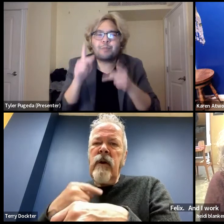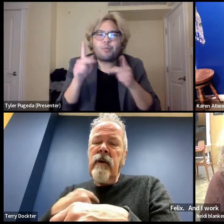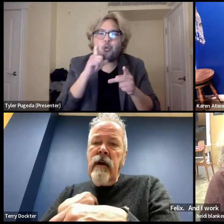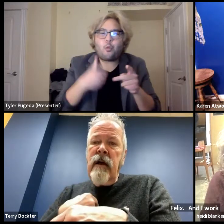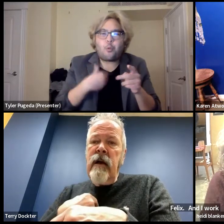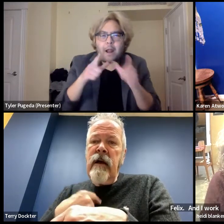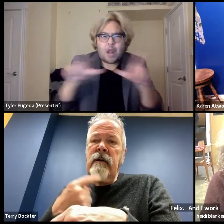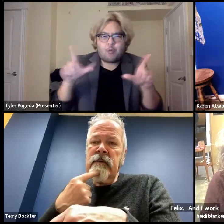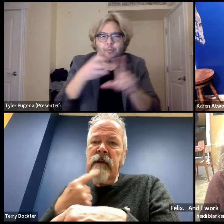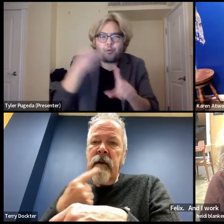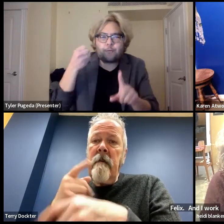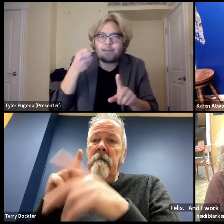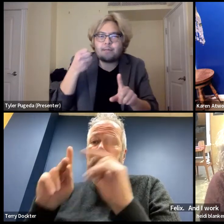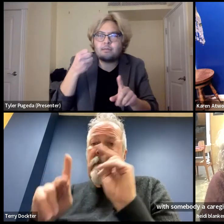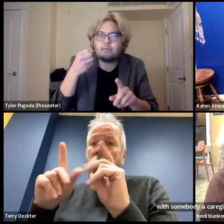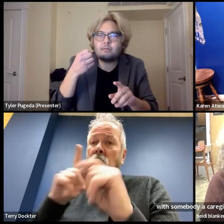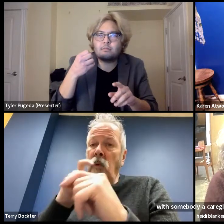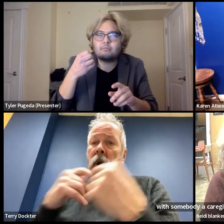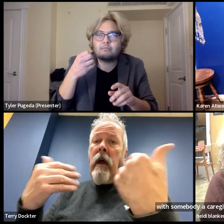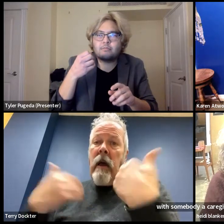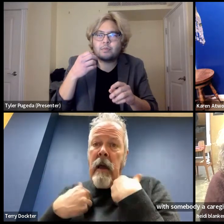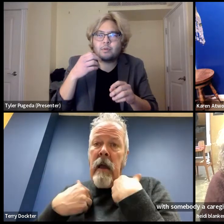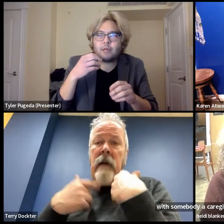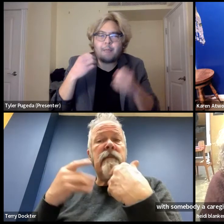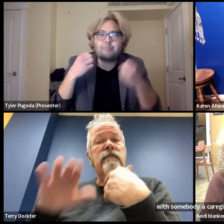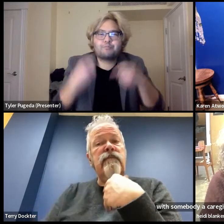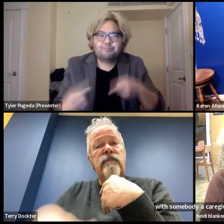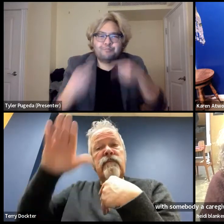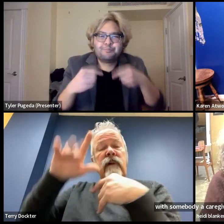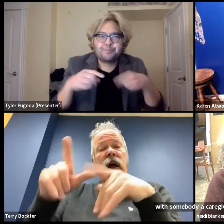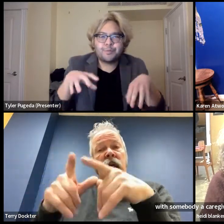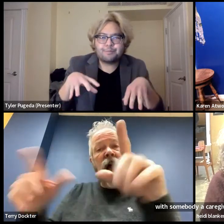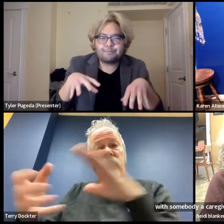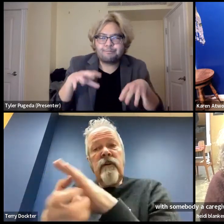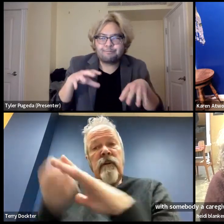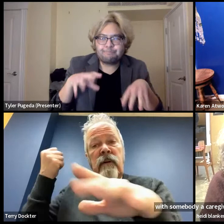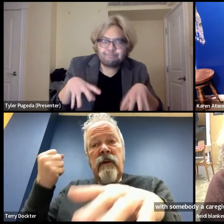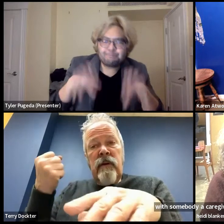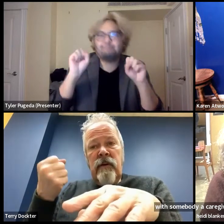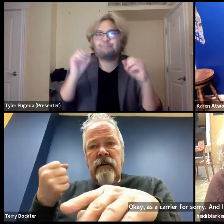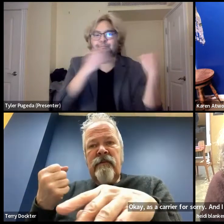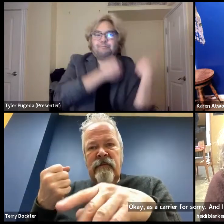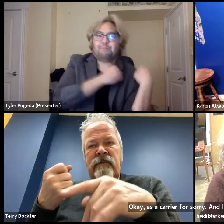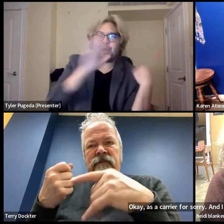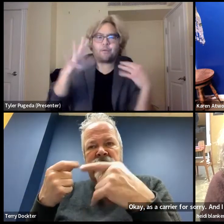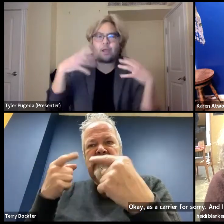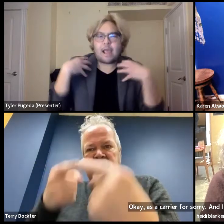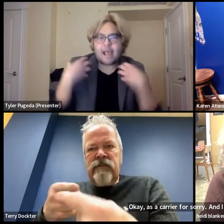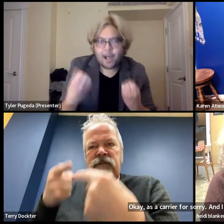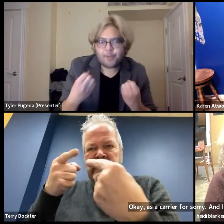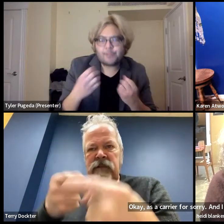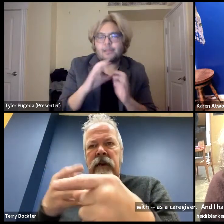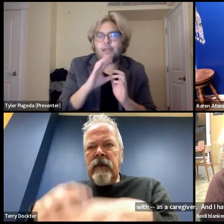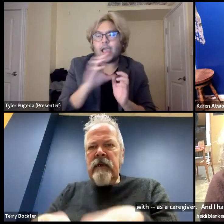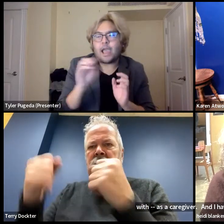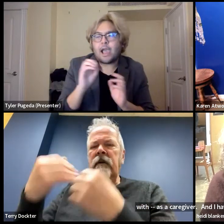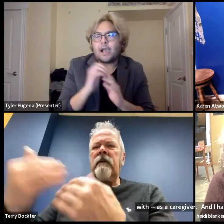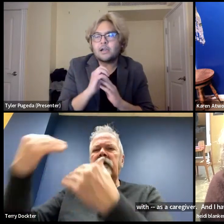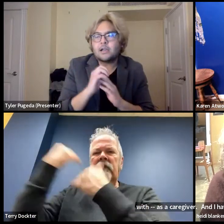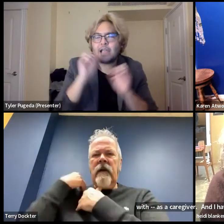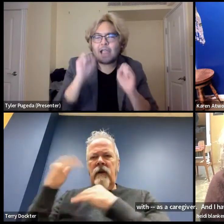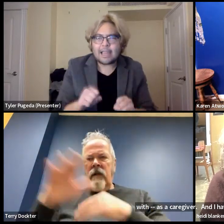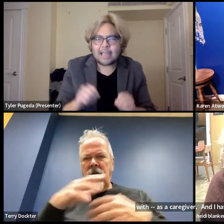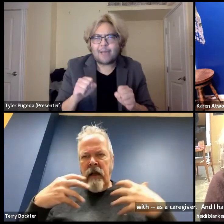forth. So what I'm trying to say with this is people with language deprivation are probably going to